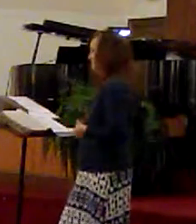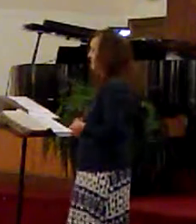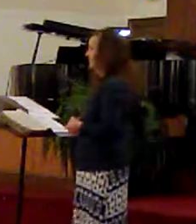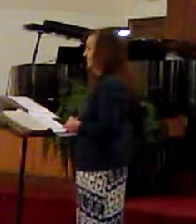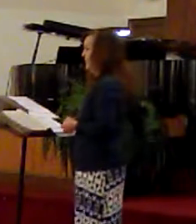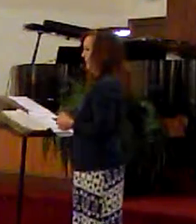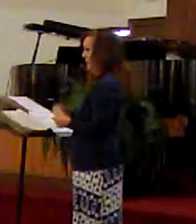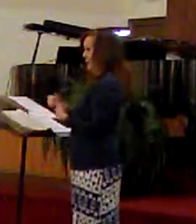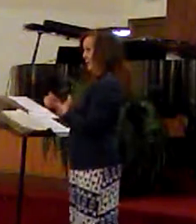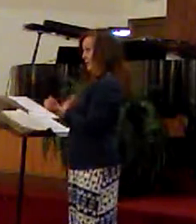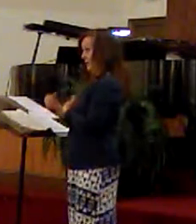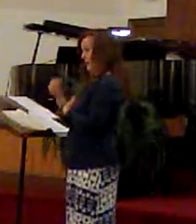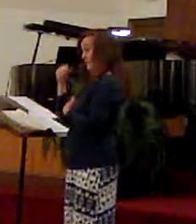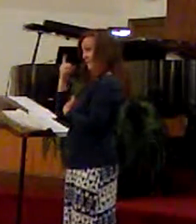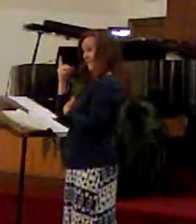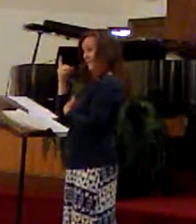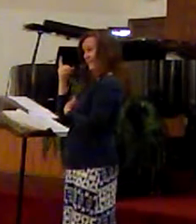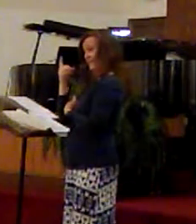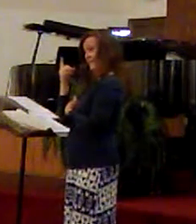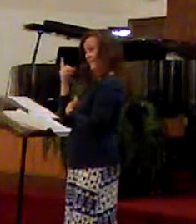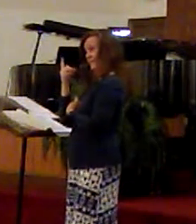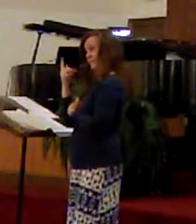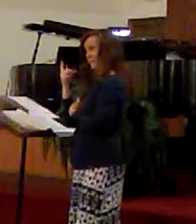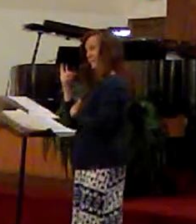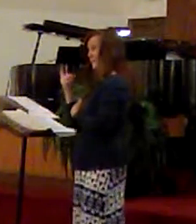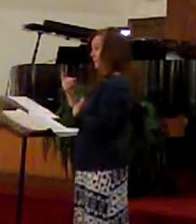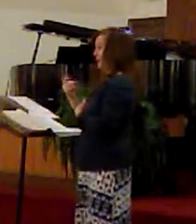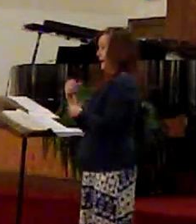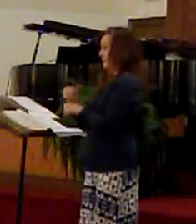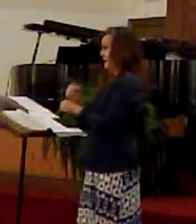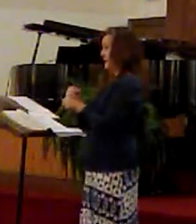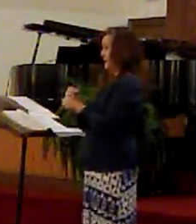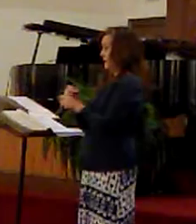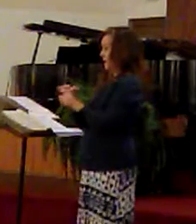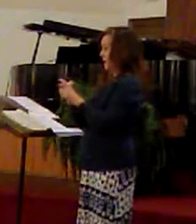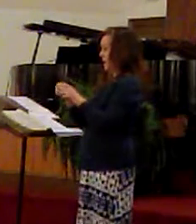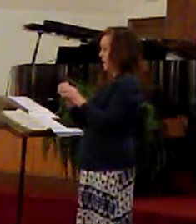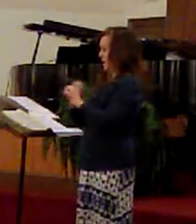Do I understand how something can come from absolutely nothing? No!